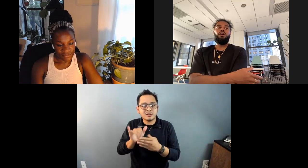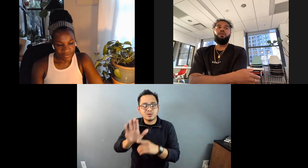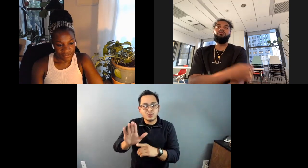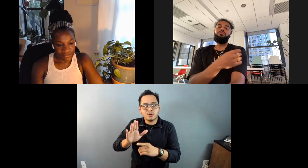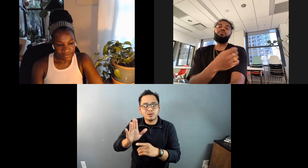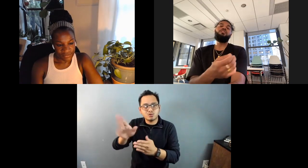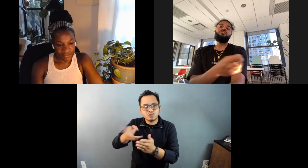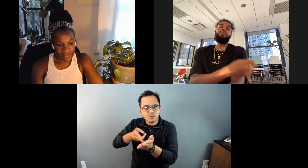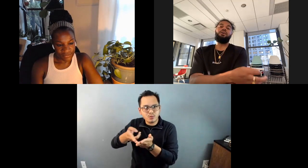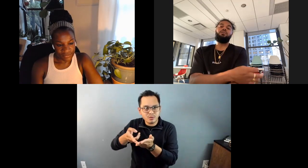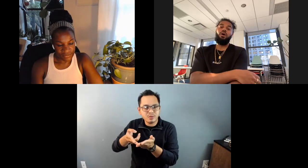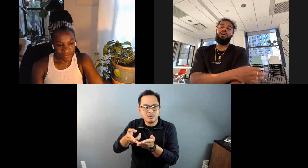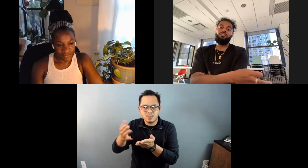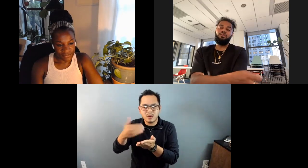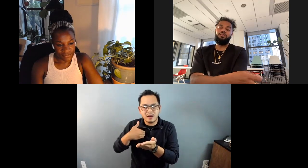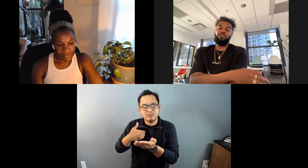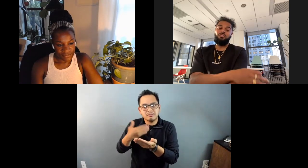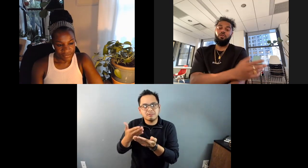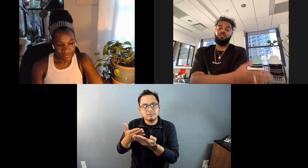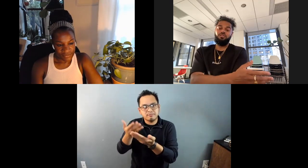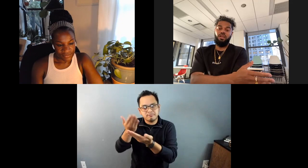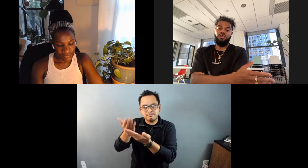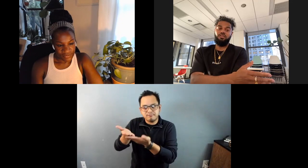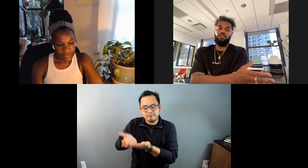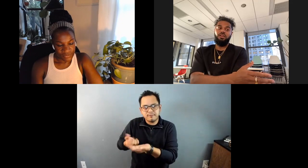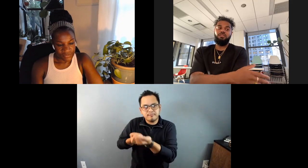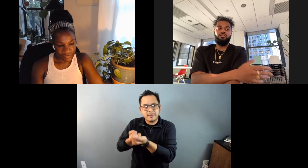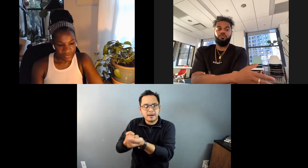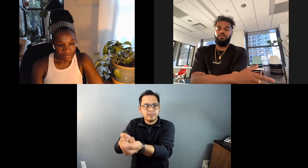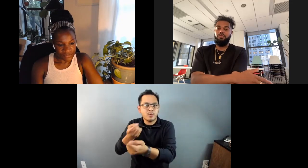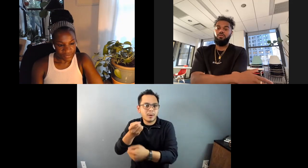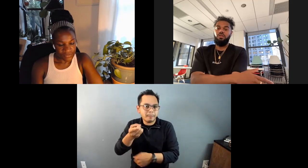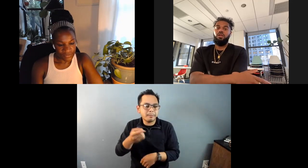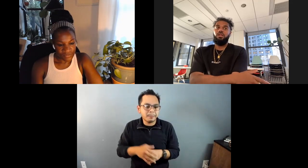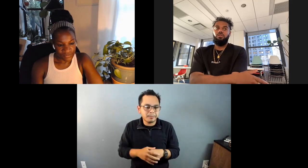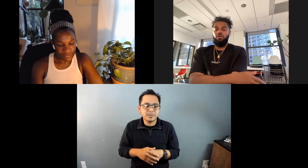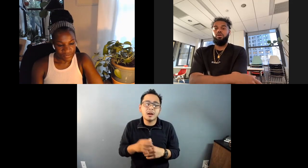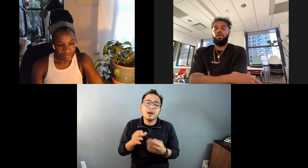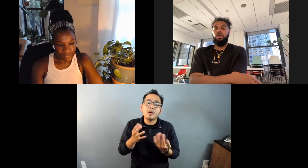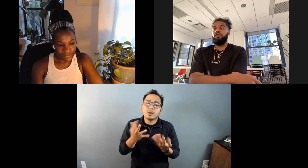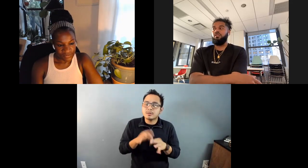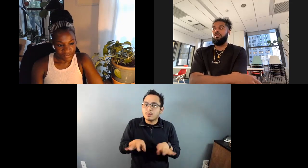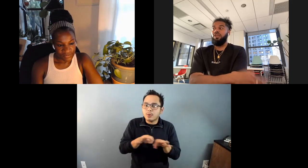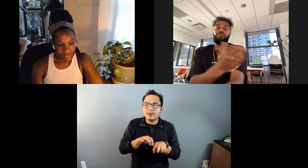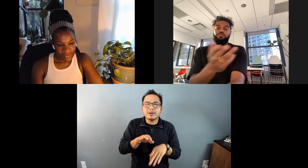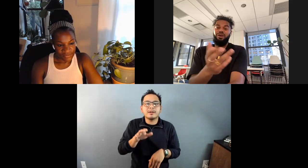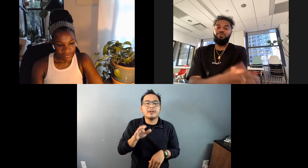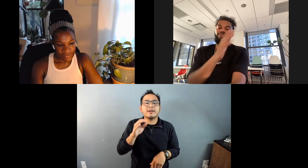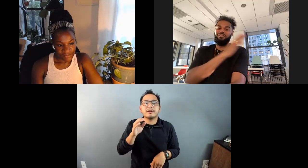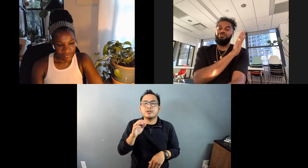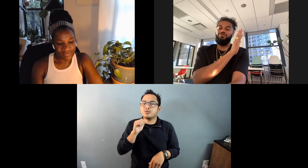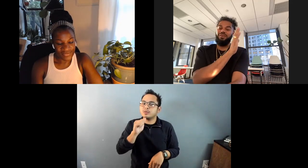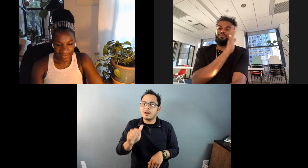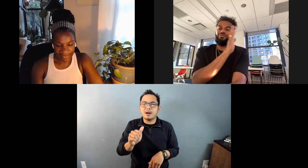there's that perspective as well for those people that are from there. So they have something deeper to relate to outside of just like, oh, he looks like me,